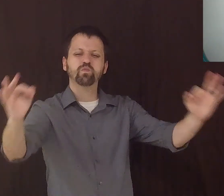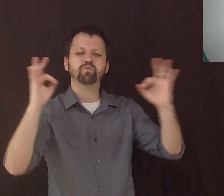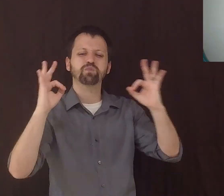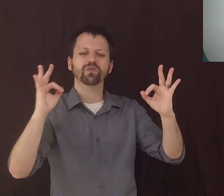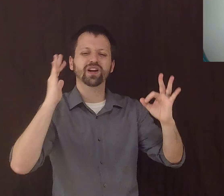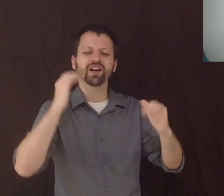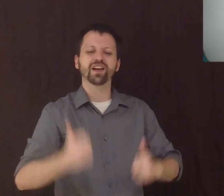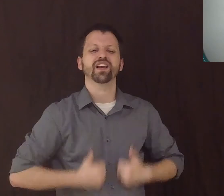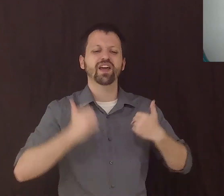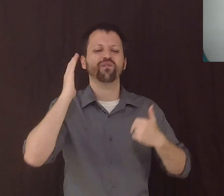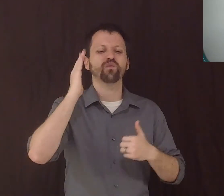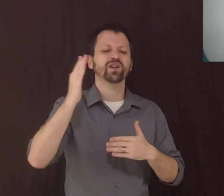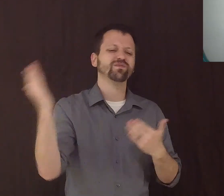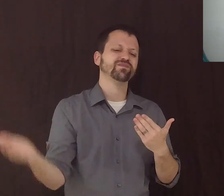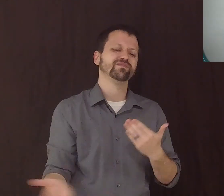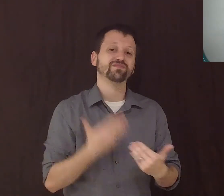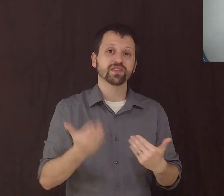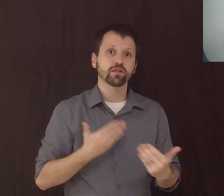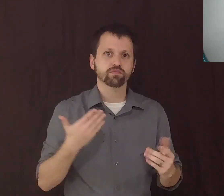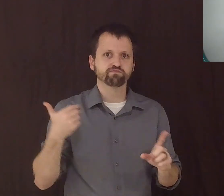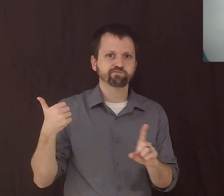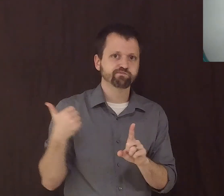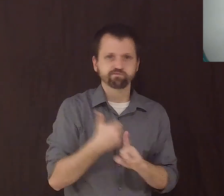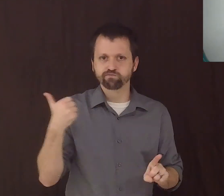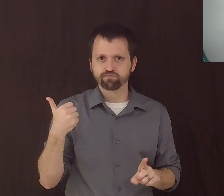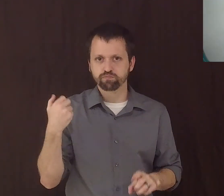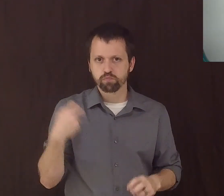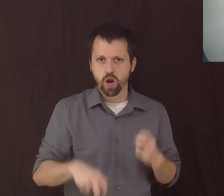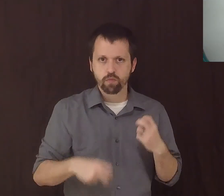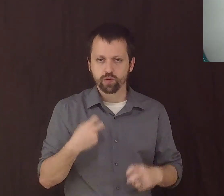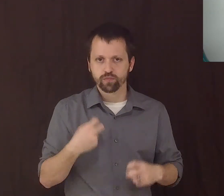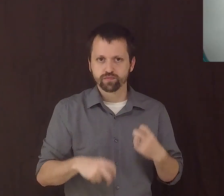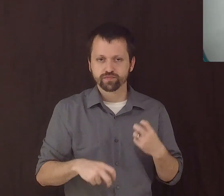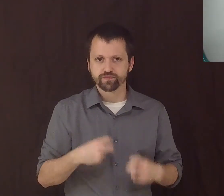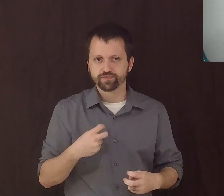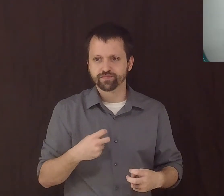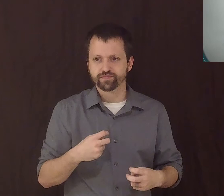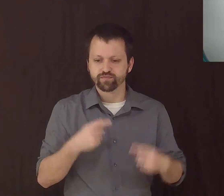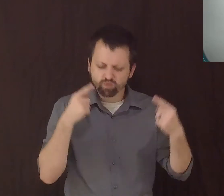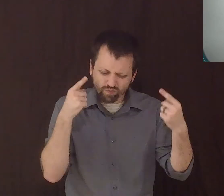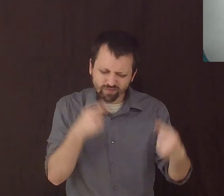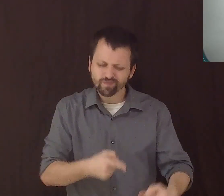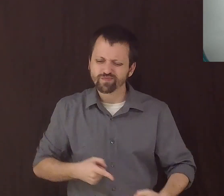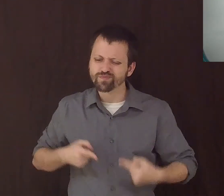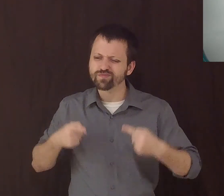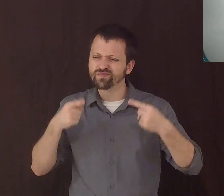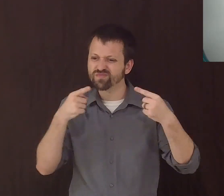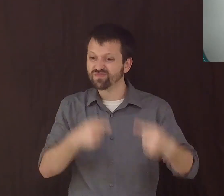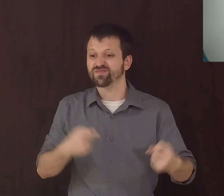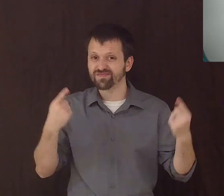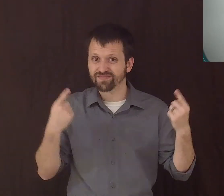to be easy. And then when trials come, after we trust Christ, and when problems and afflictions come in our